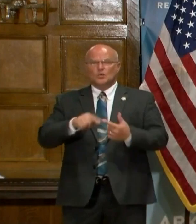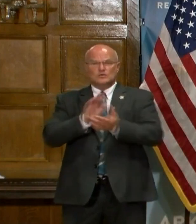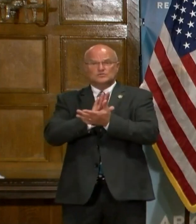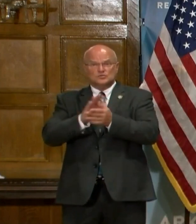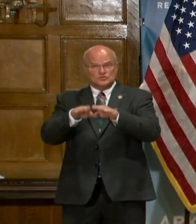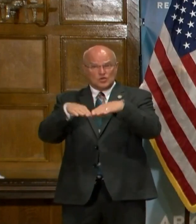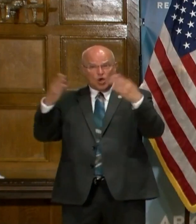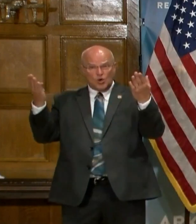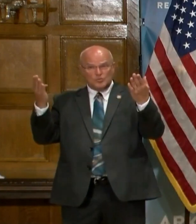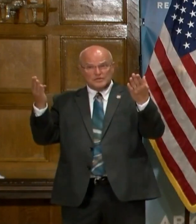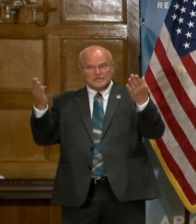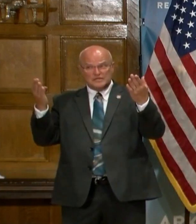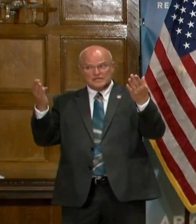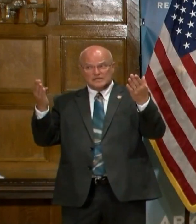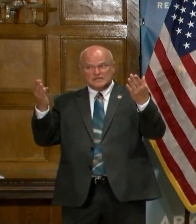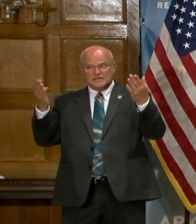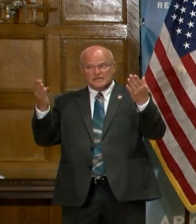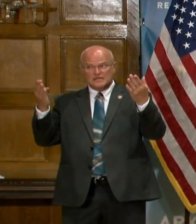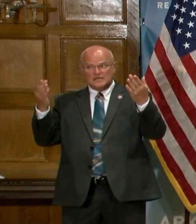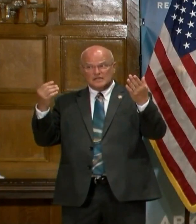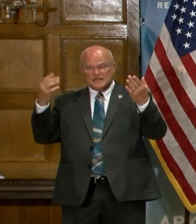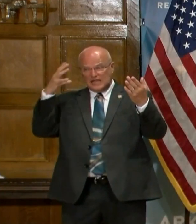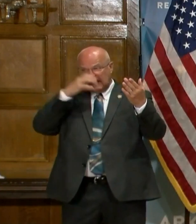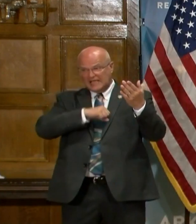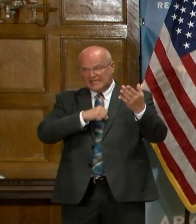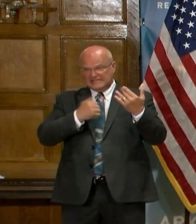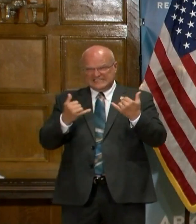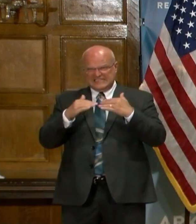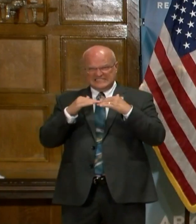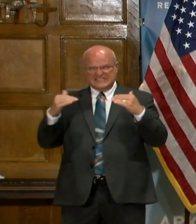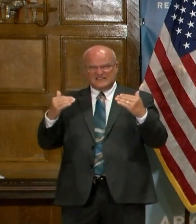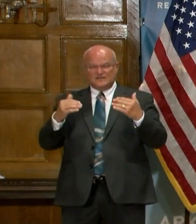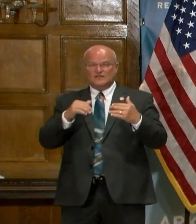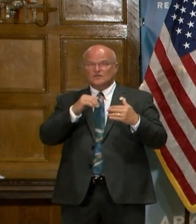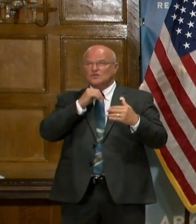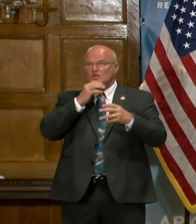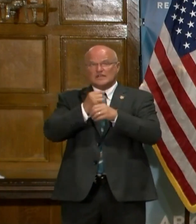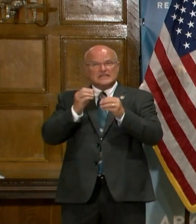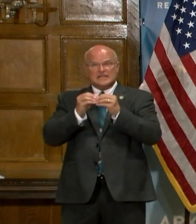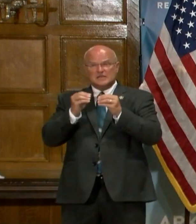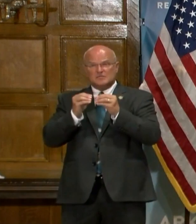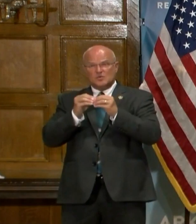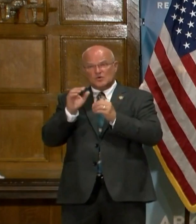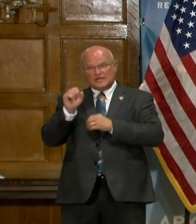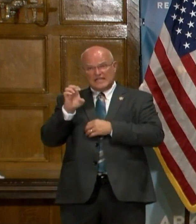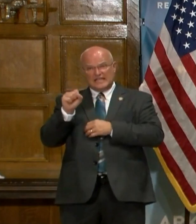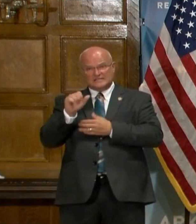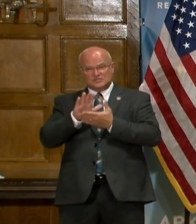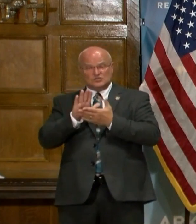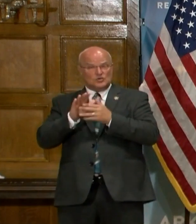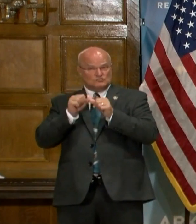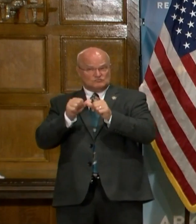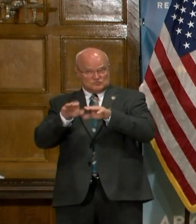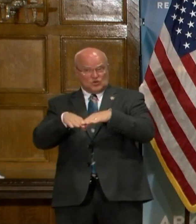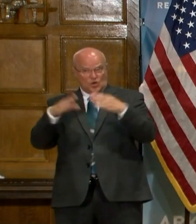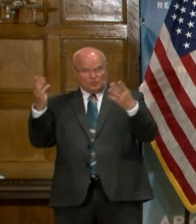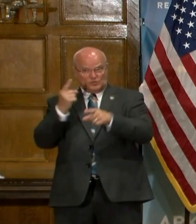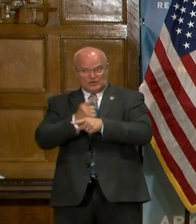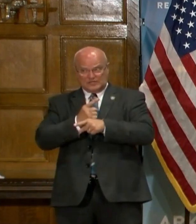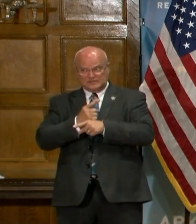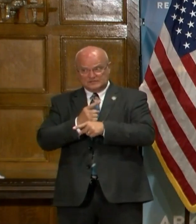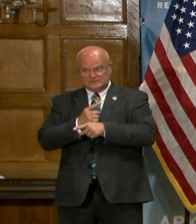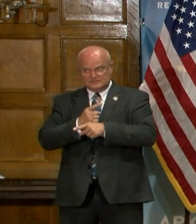schools open, and I guess at this level, if we don't get any more cases, schools will continue to